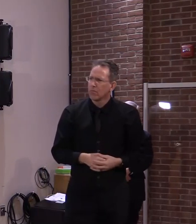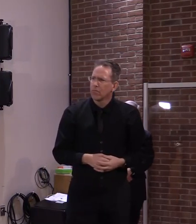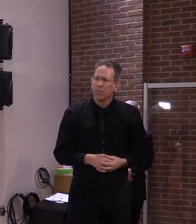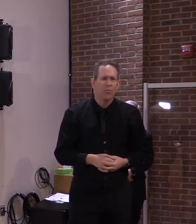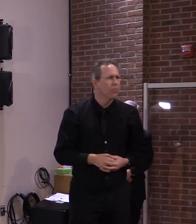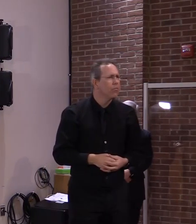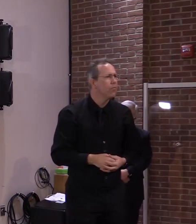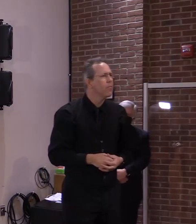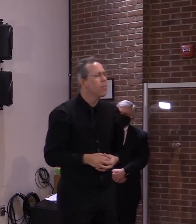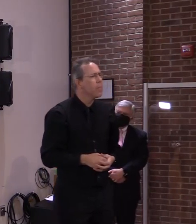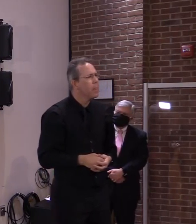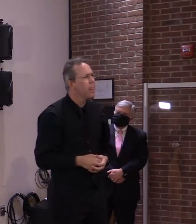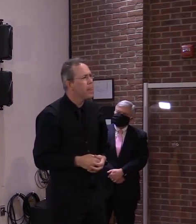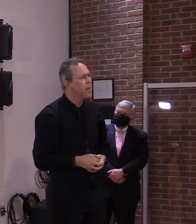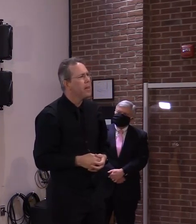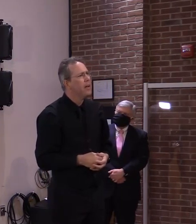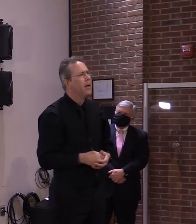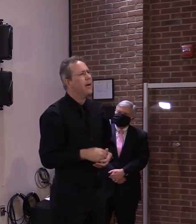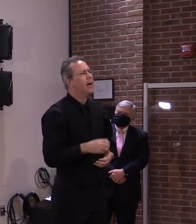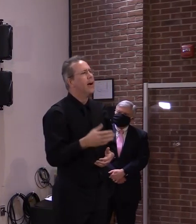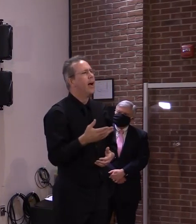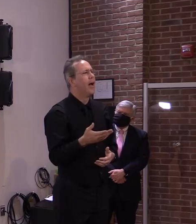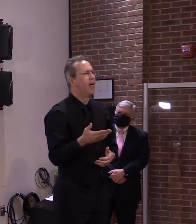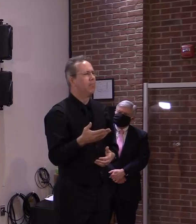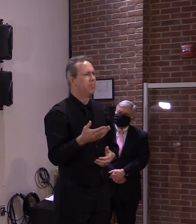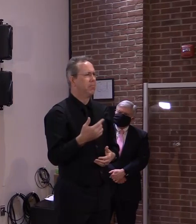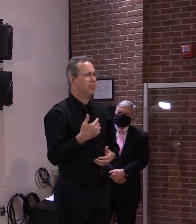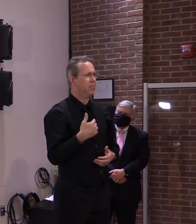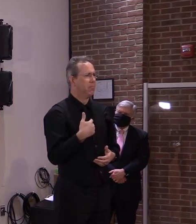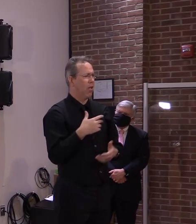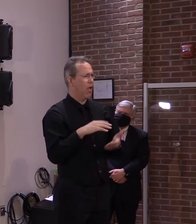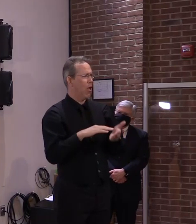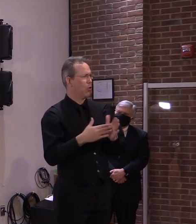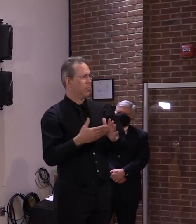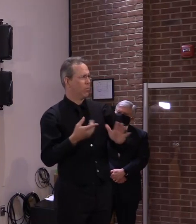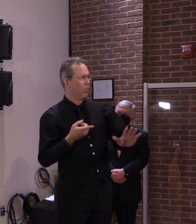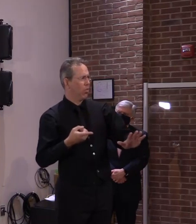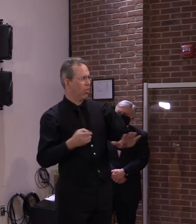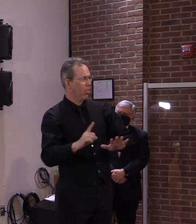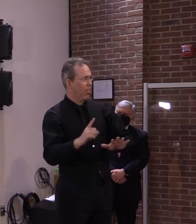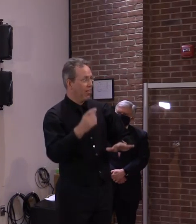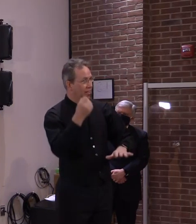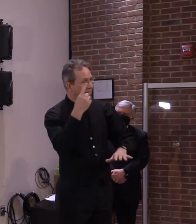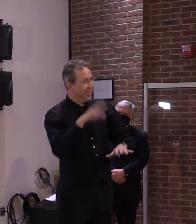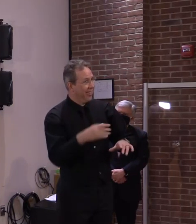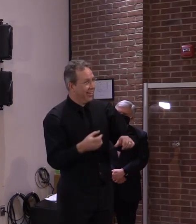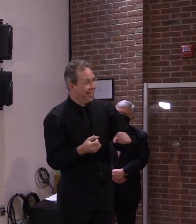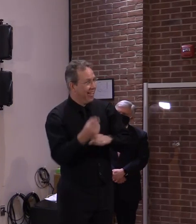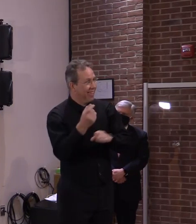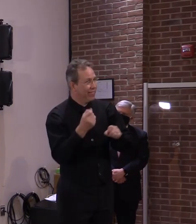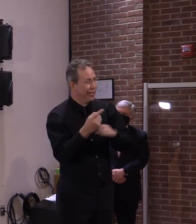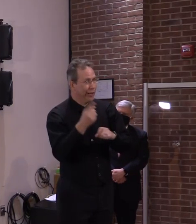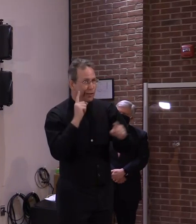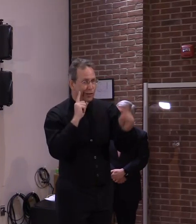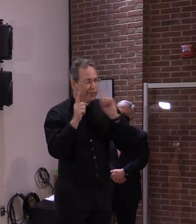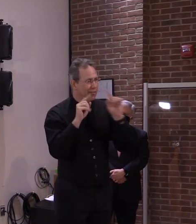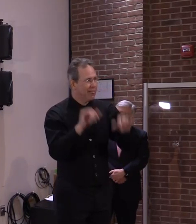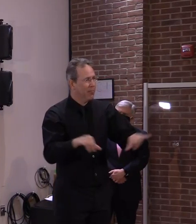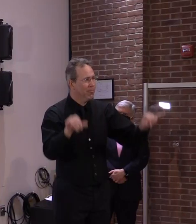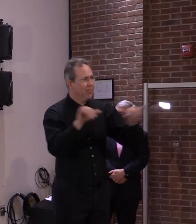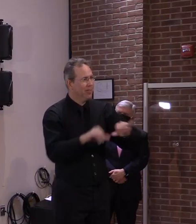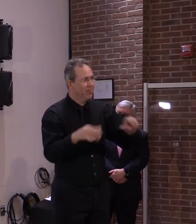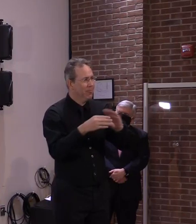I'm not being insensitive, but I hear this, I think, every single year. In fact, I say it myself. I live on a